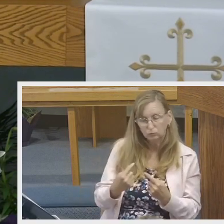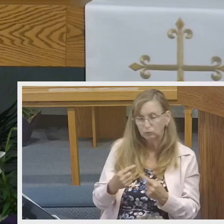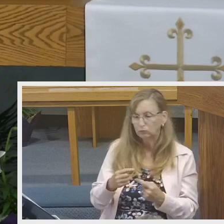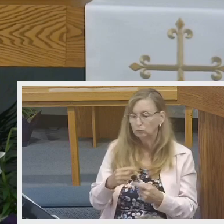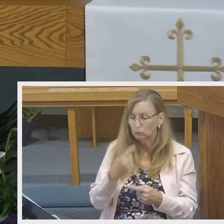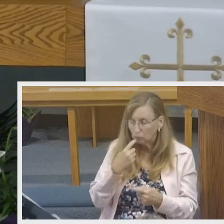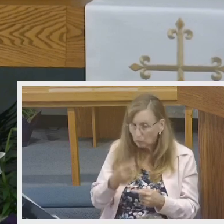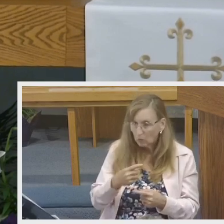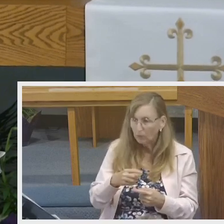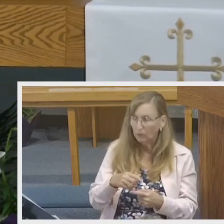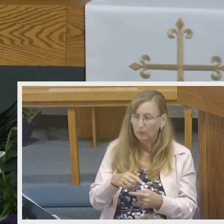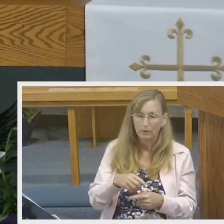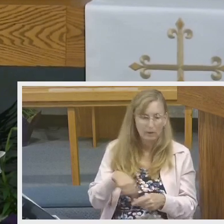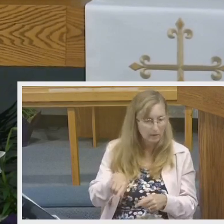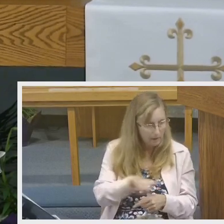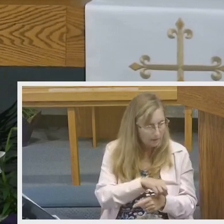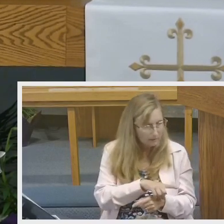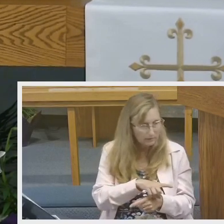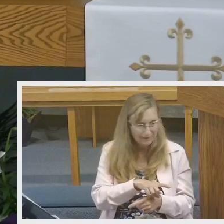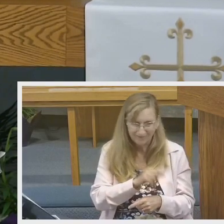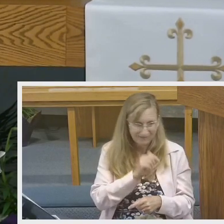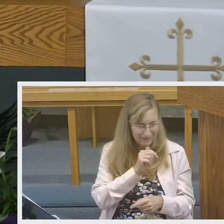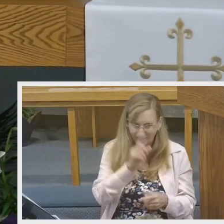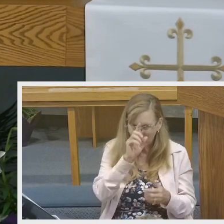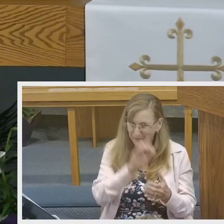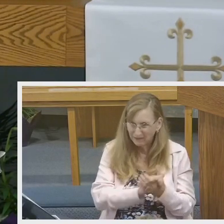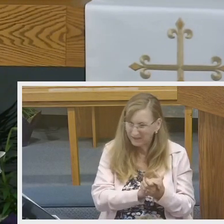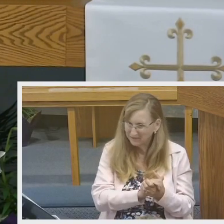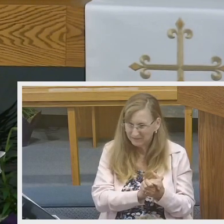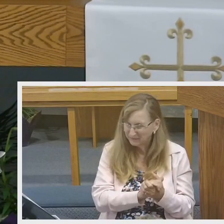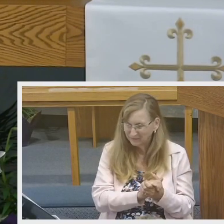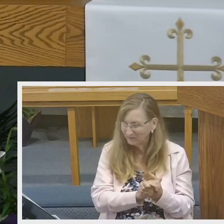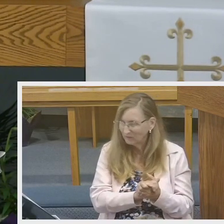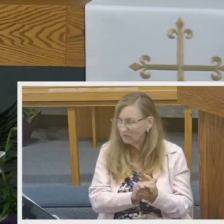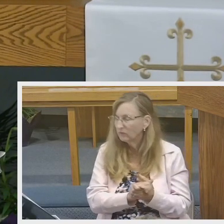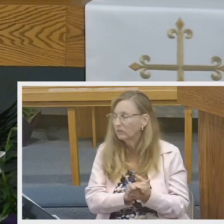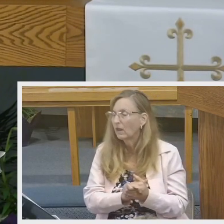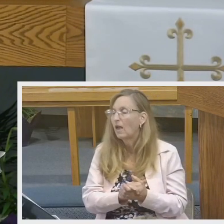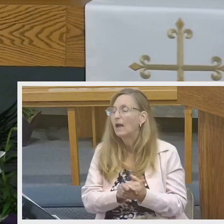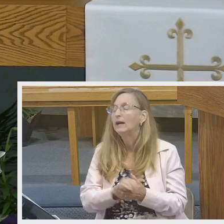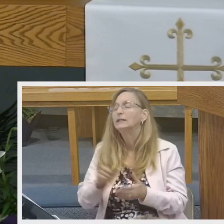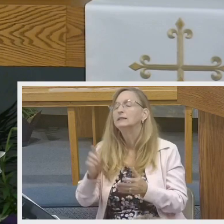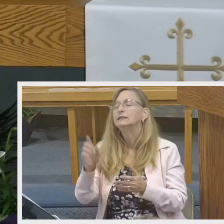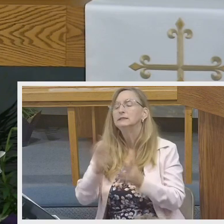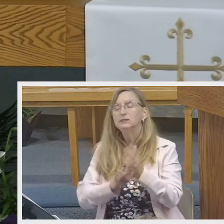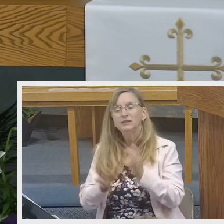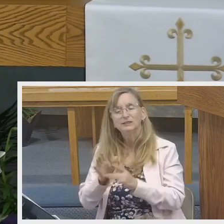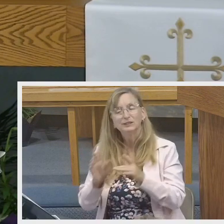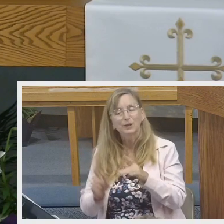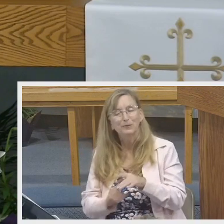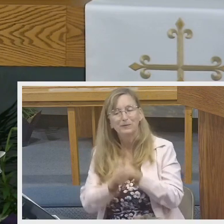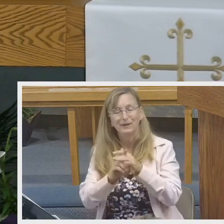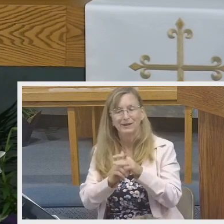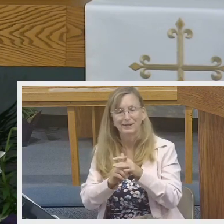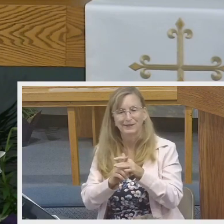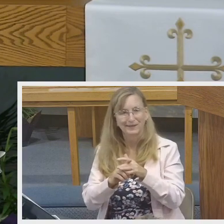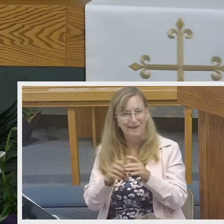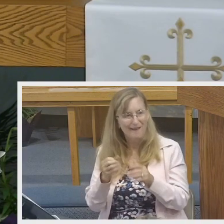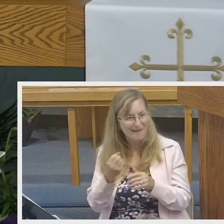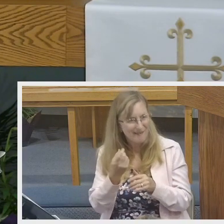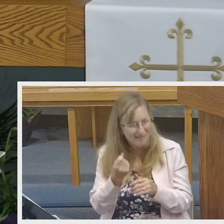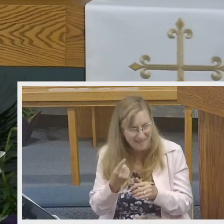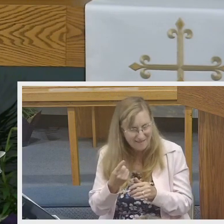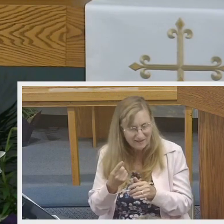them either. Later, Jesus appeared to the 11 as they were eating. He rebuked them for their lack of faith and their